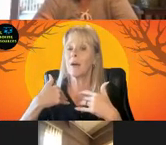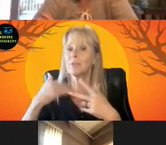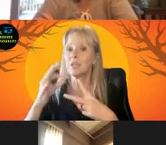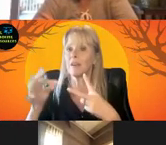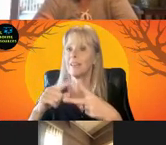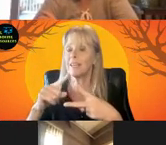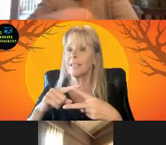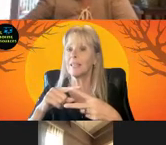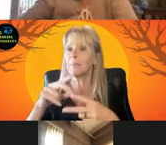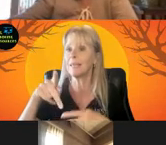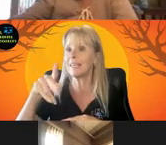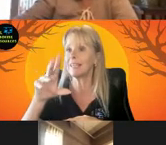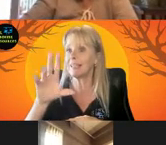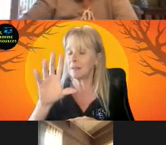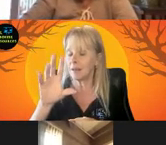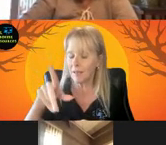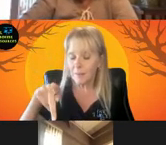the option of getting the